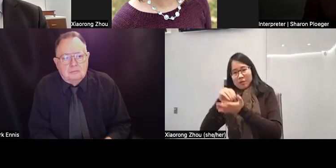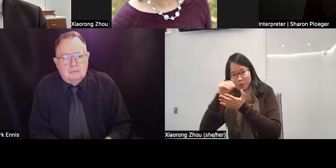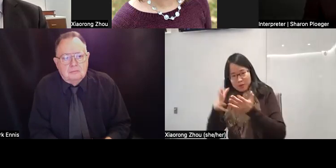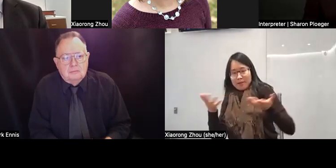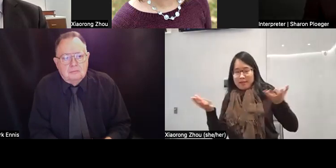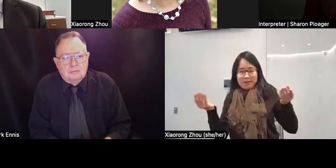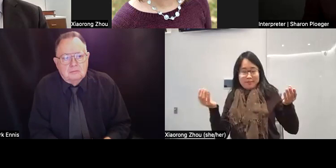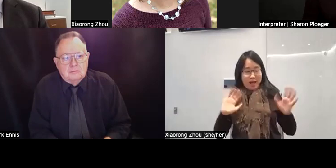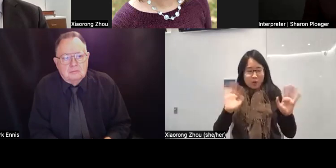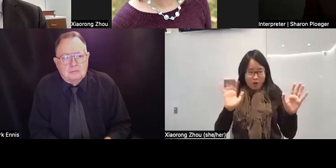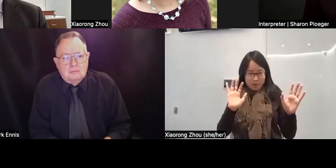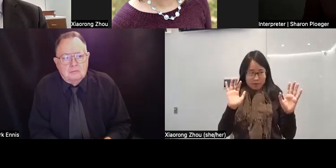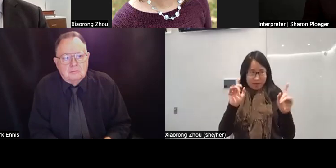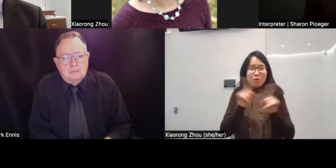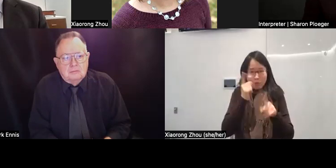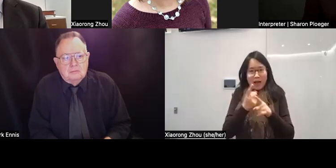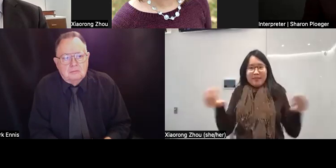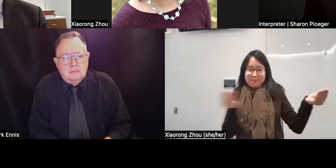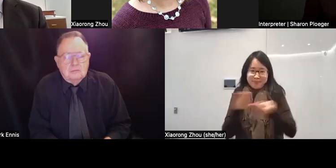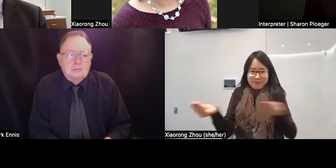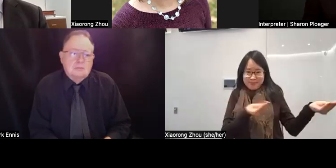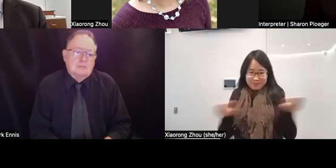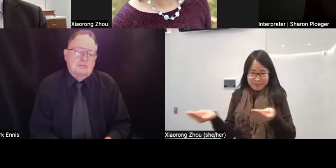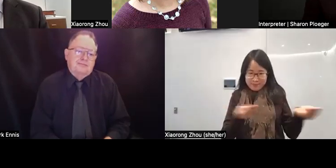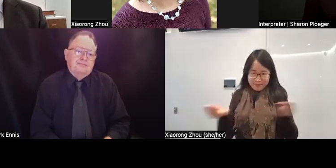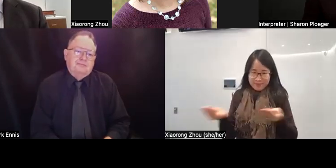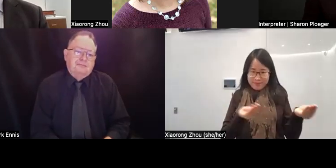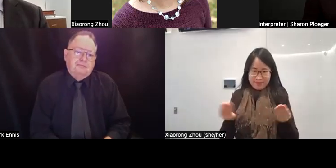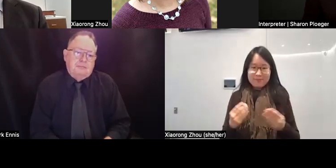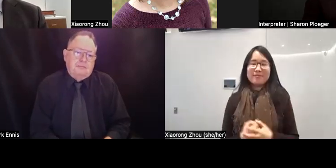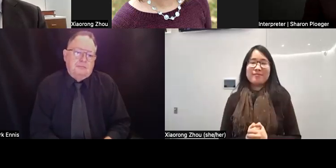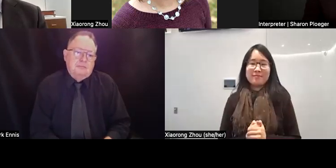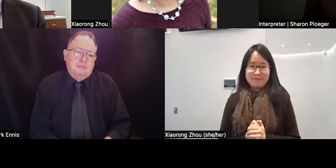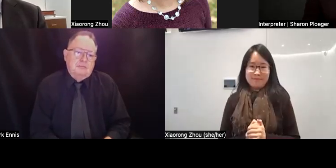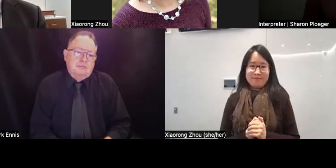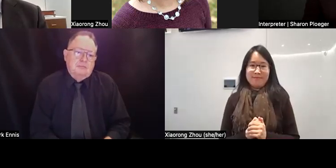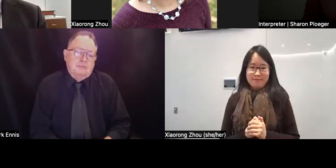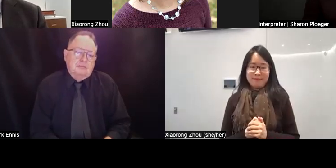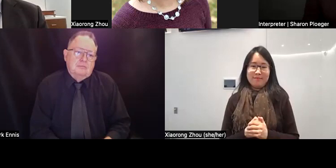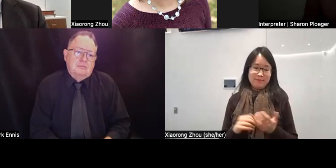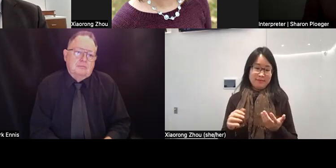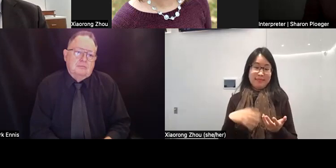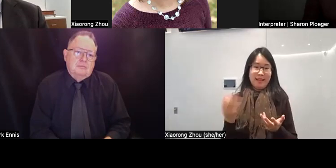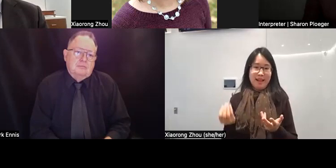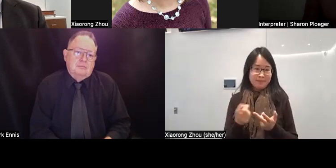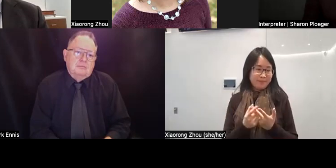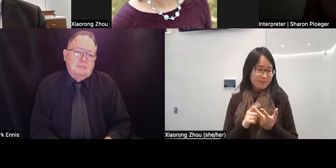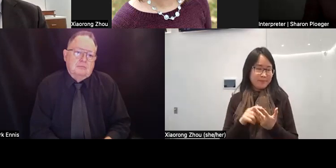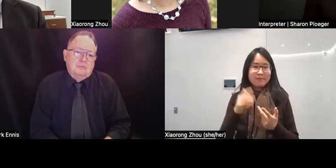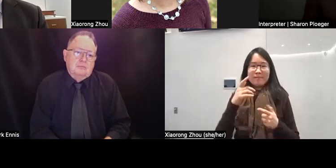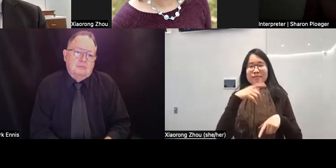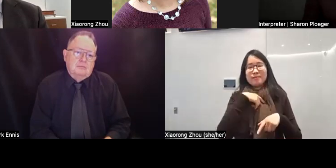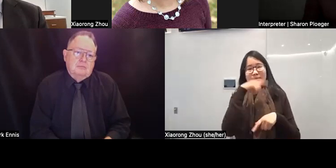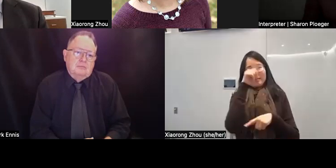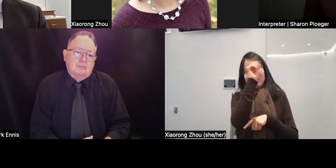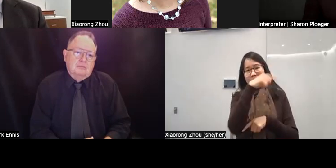So you've got American students as well as Chinese students working together and sharing with one another through the language.